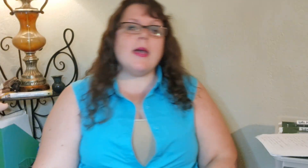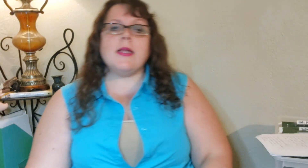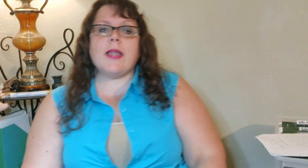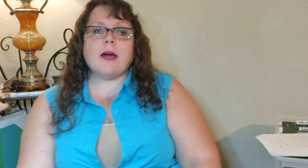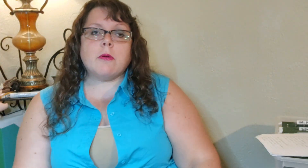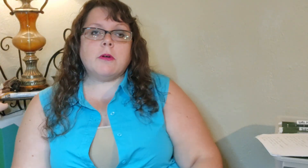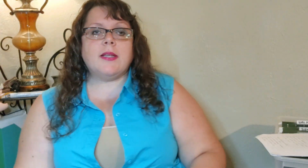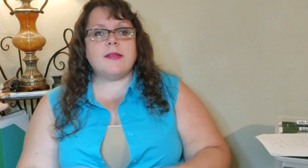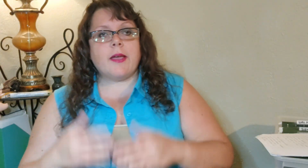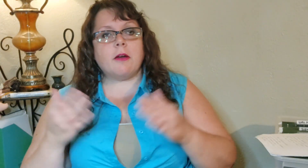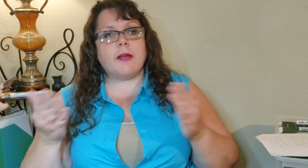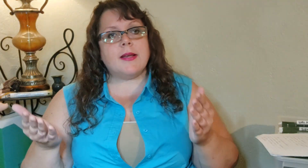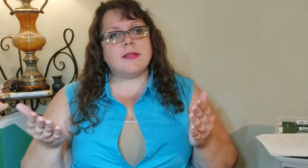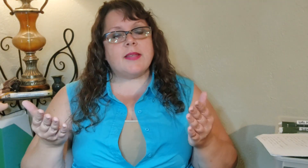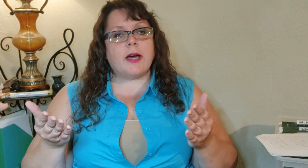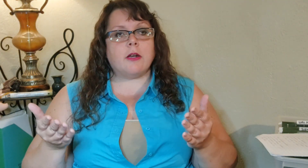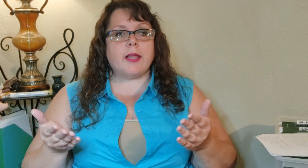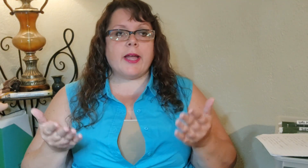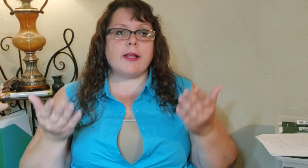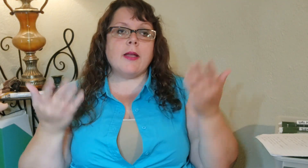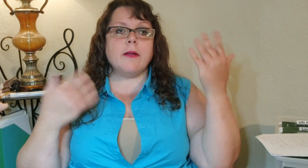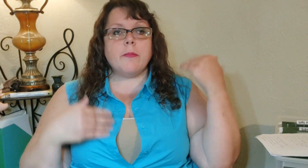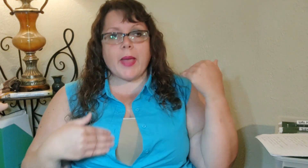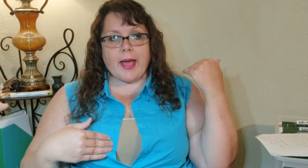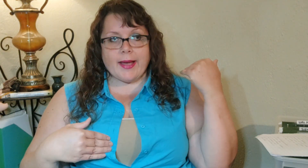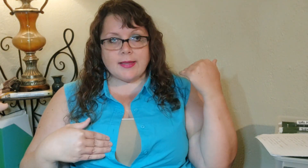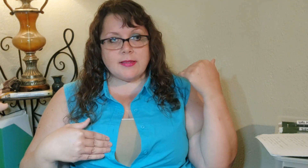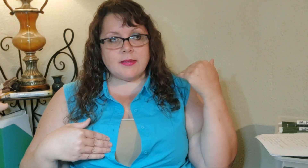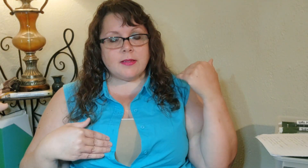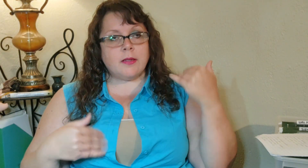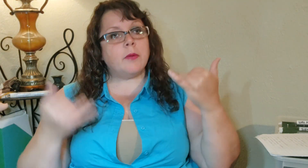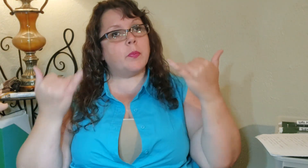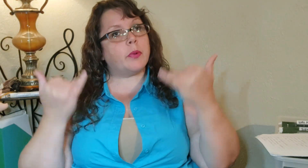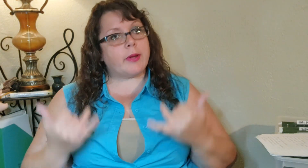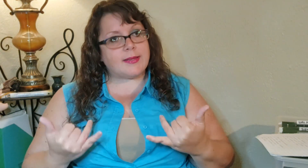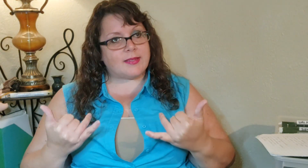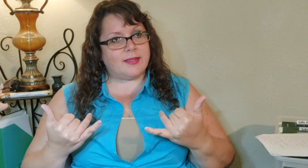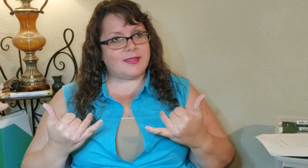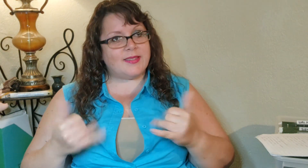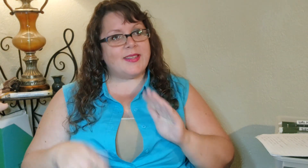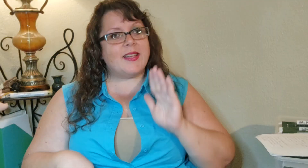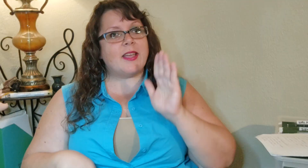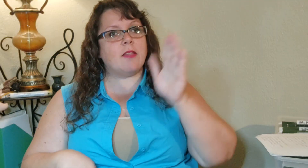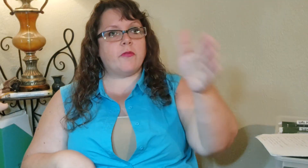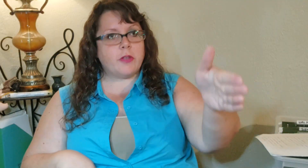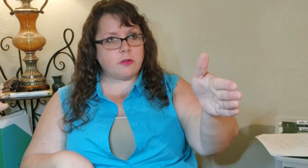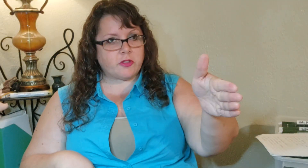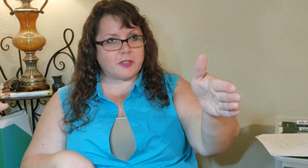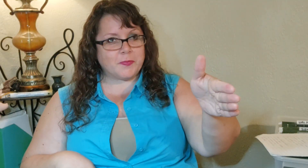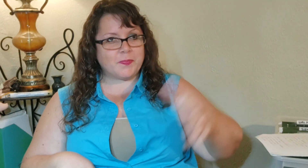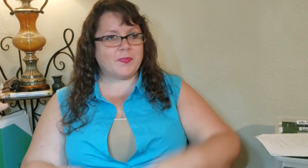And now we're going into areas that are like past, present, and future.